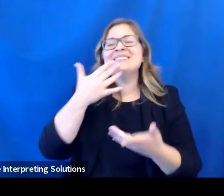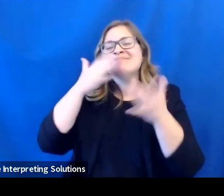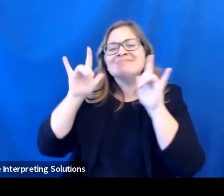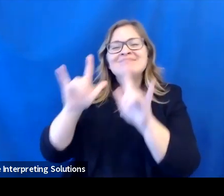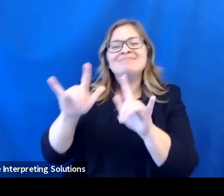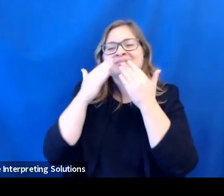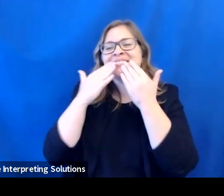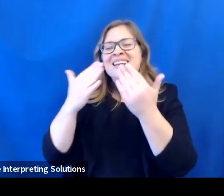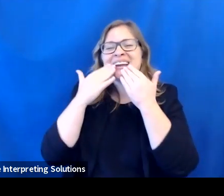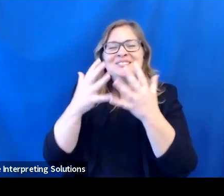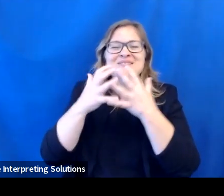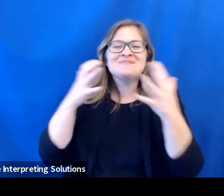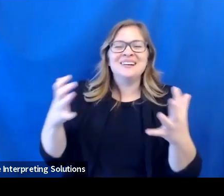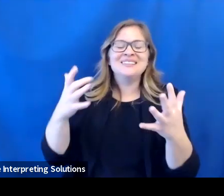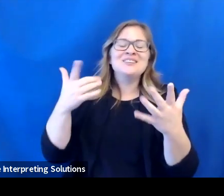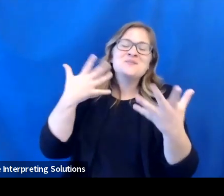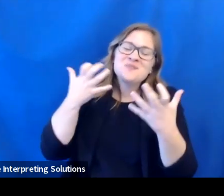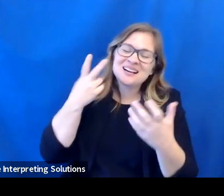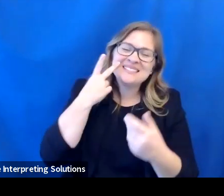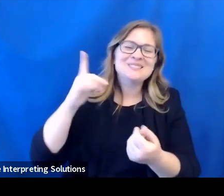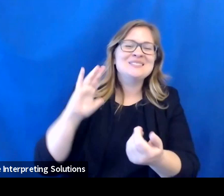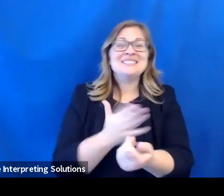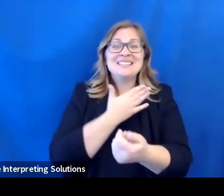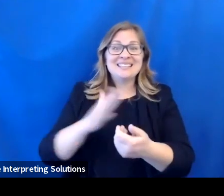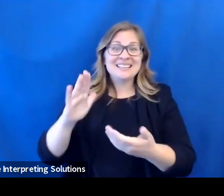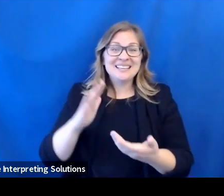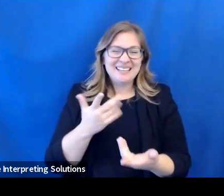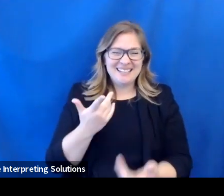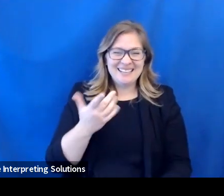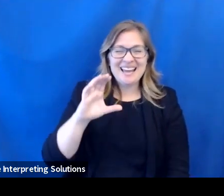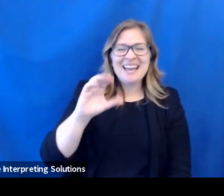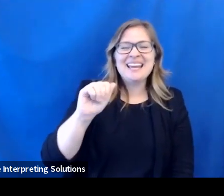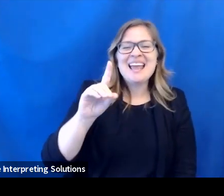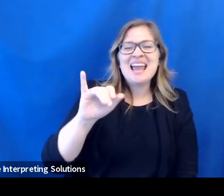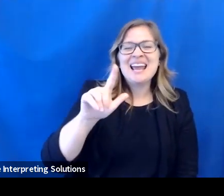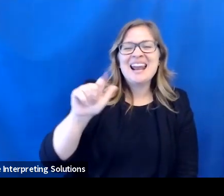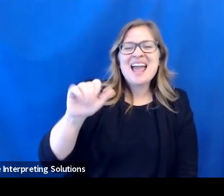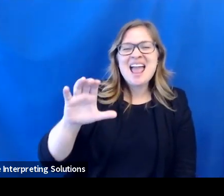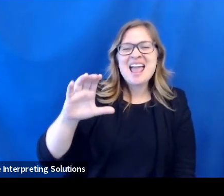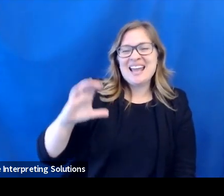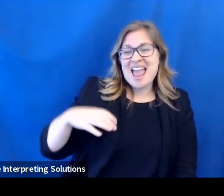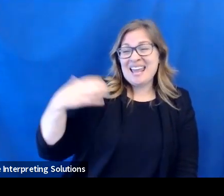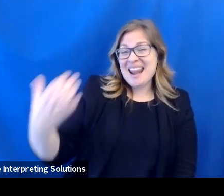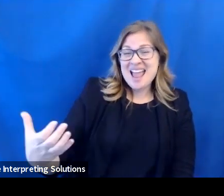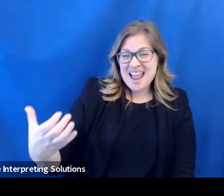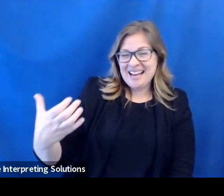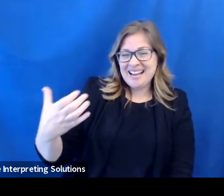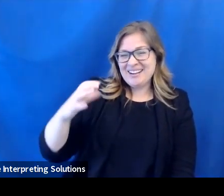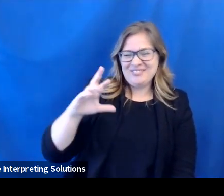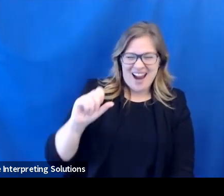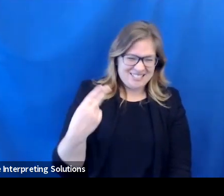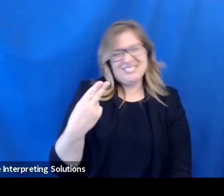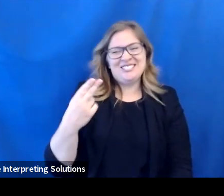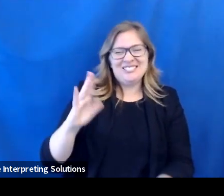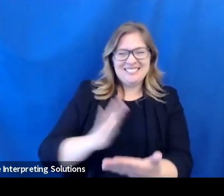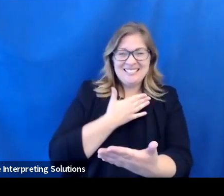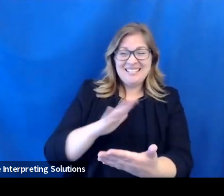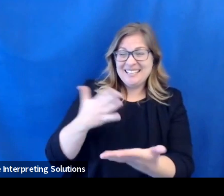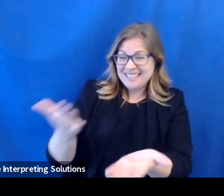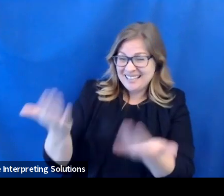Bruce Springsteen's Cadillac Ranch. So we'll talk tomorrow, everyone. Keep up the great work, and we'll continue to share as much information as we can.